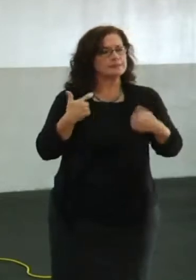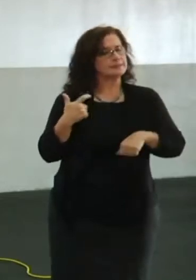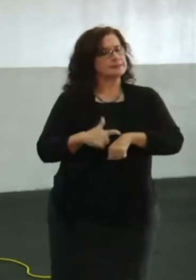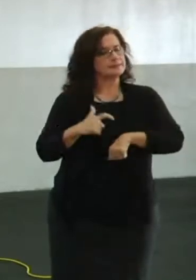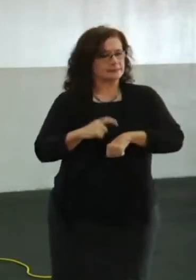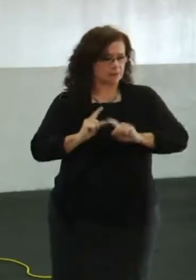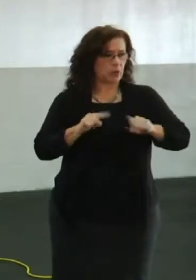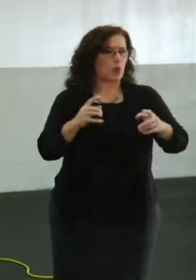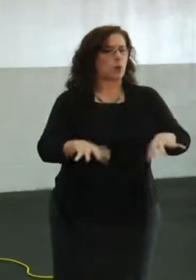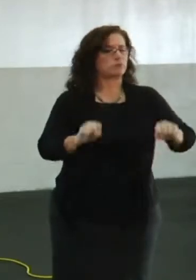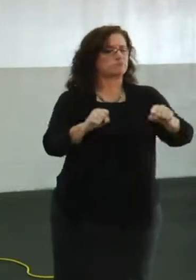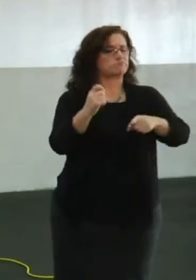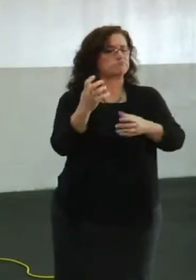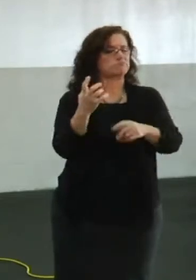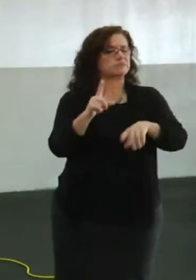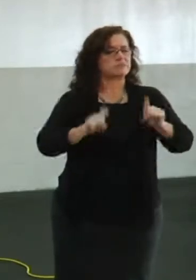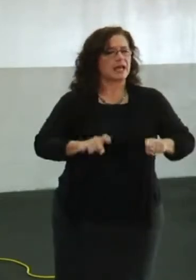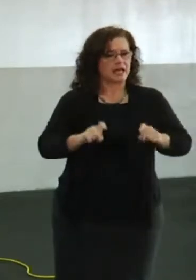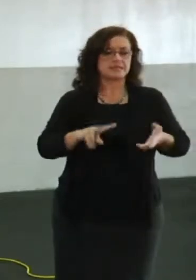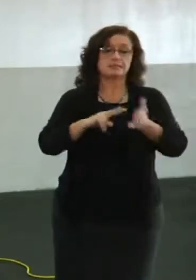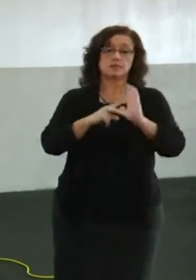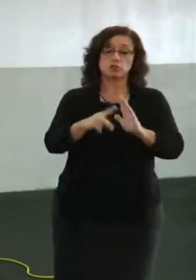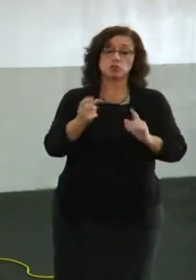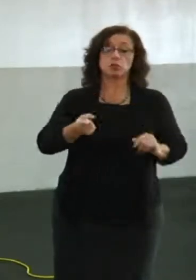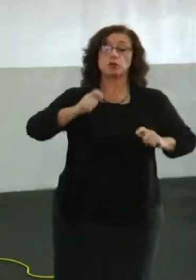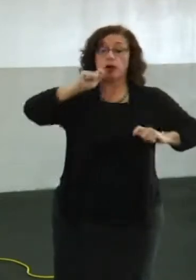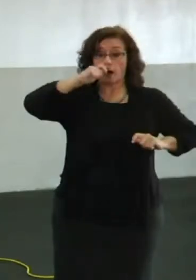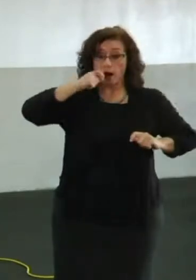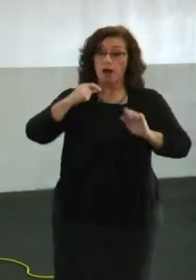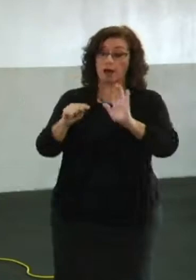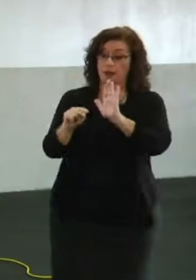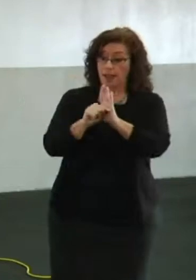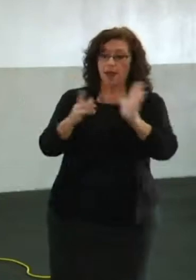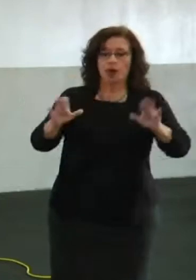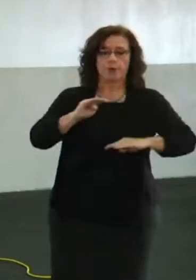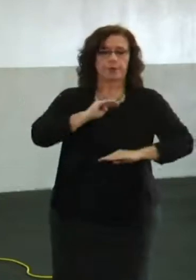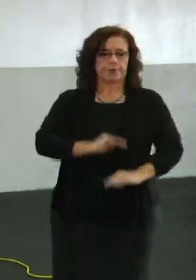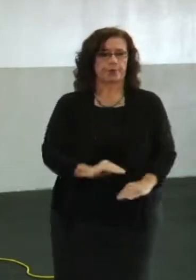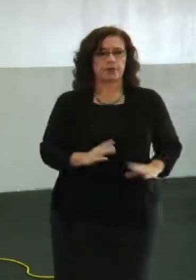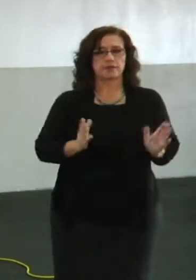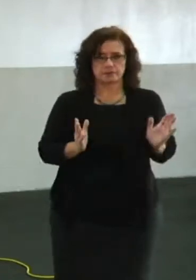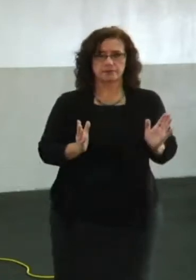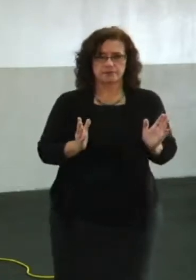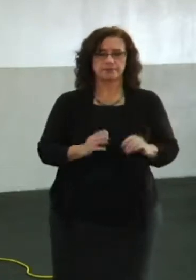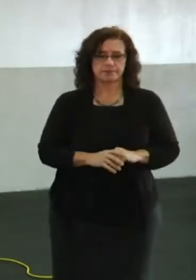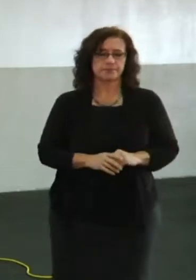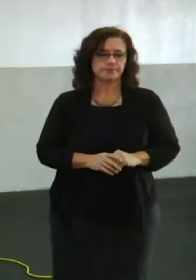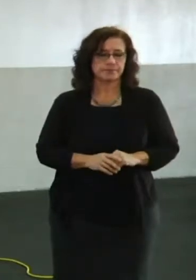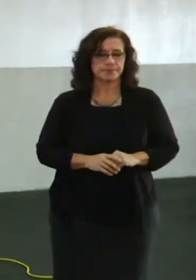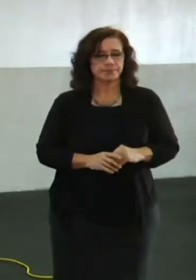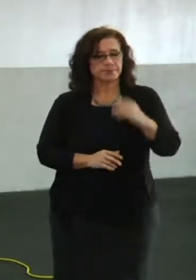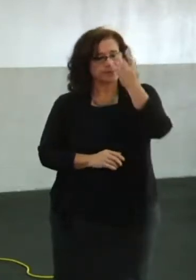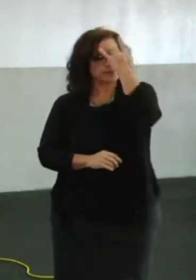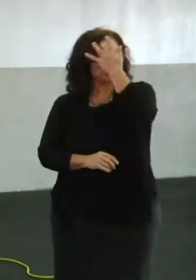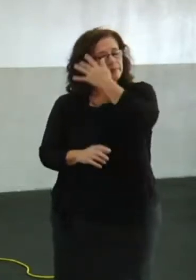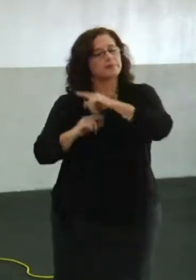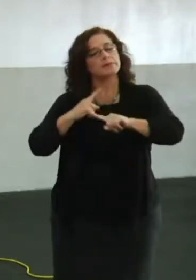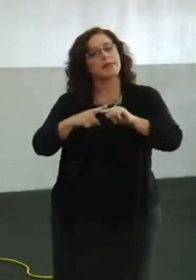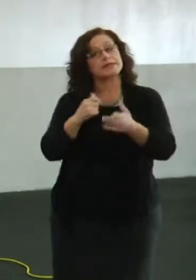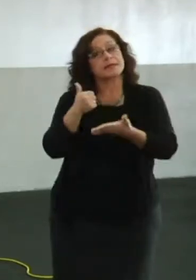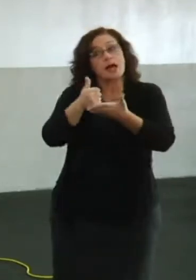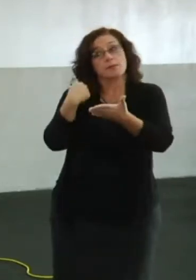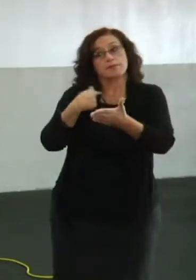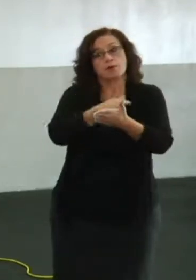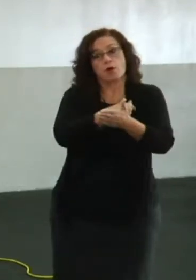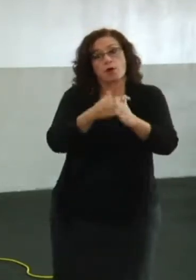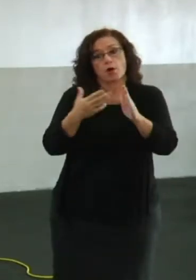get tested so that you know what your results are, but also to help us at the Public Health Department with tracing and contact investigation. And of course,